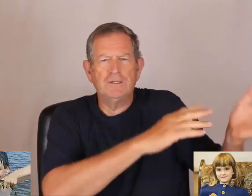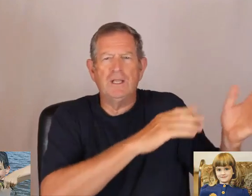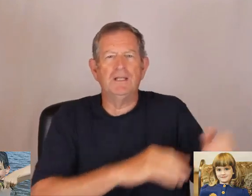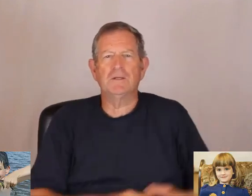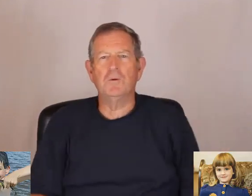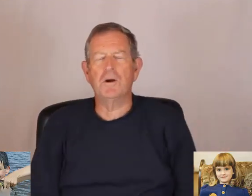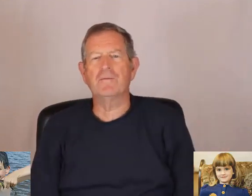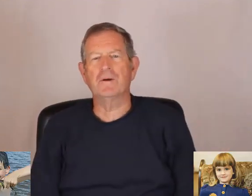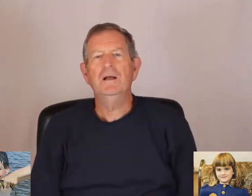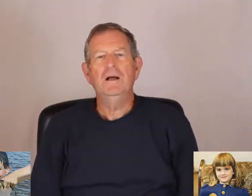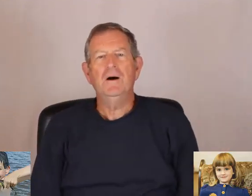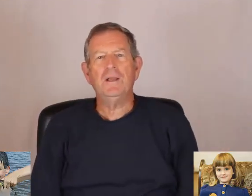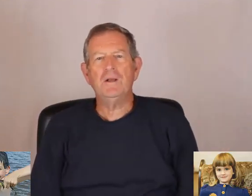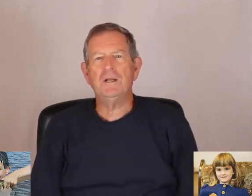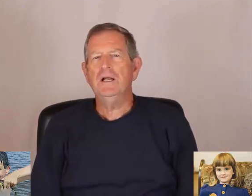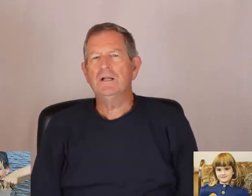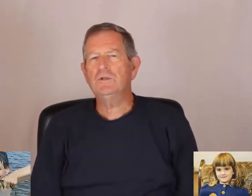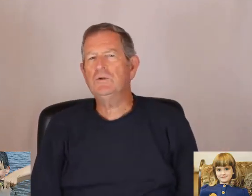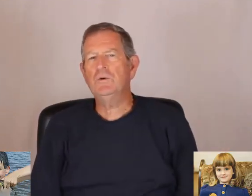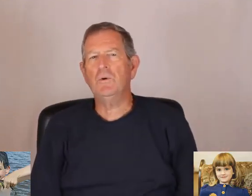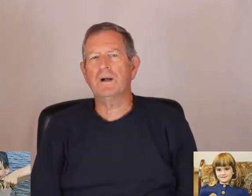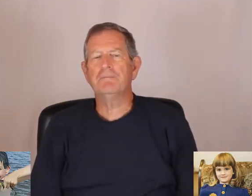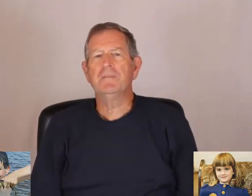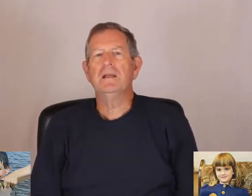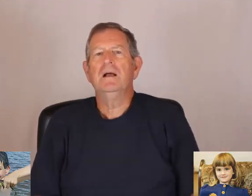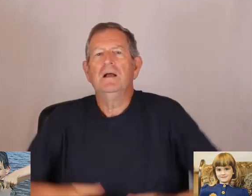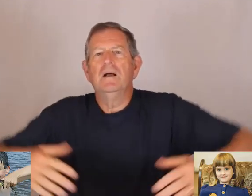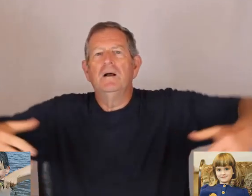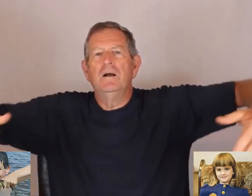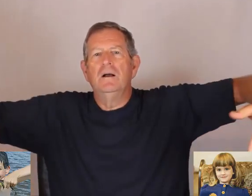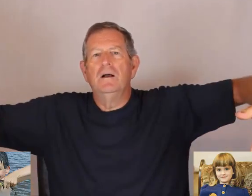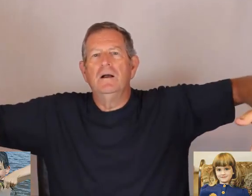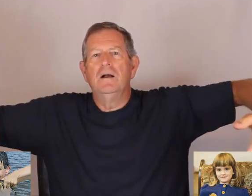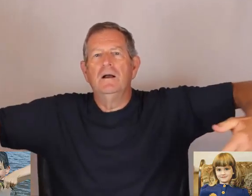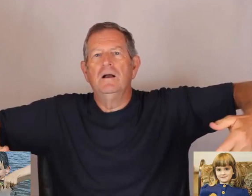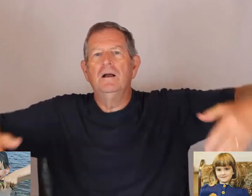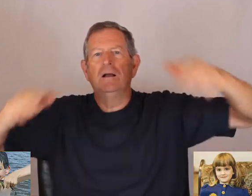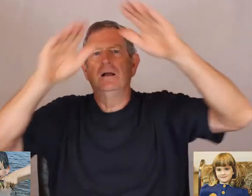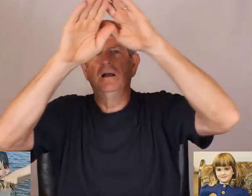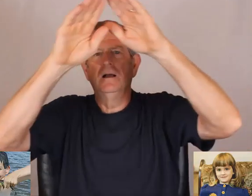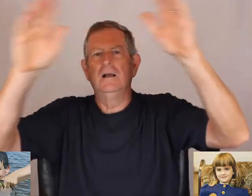States or wherever. Okay, good. Let's do two more.